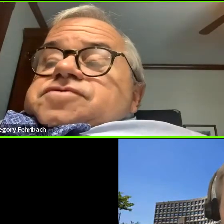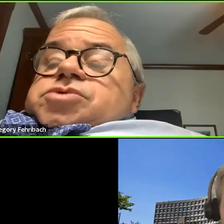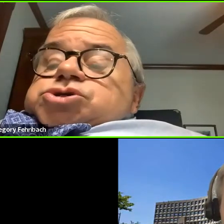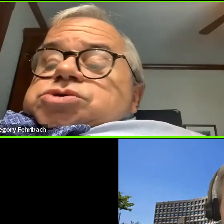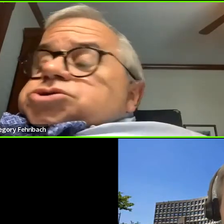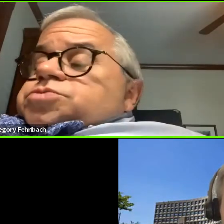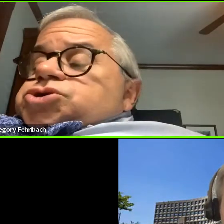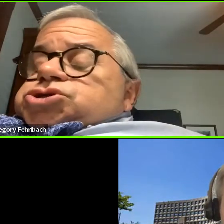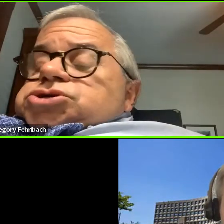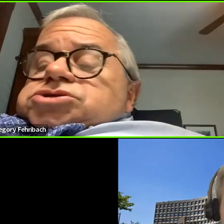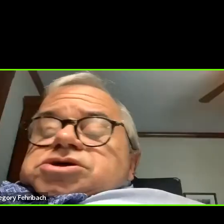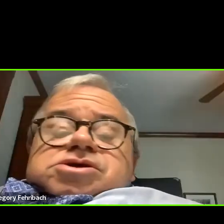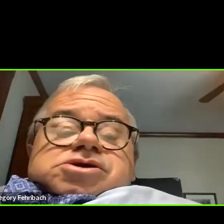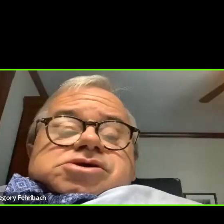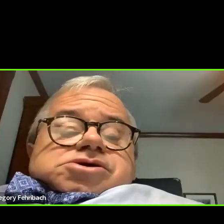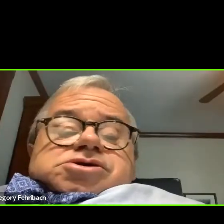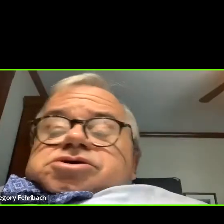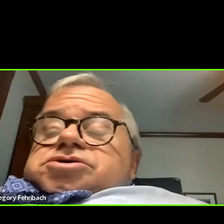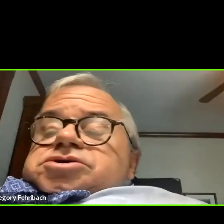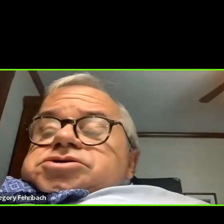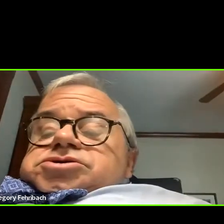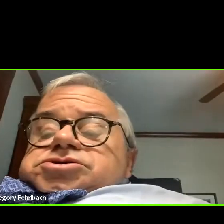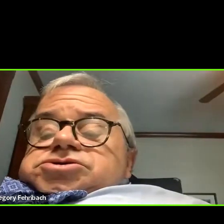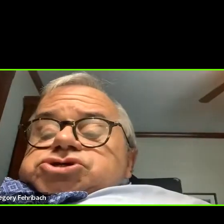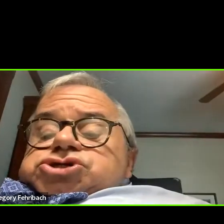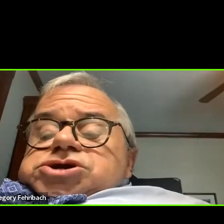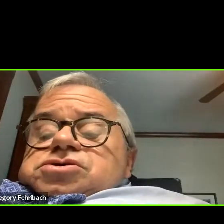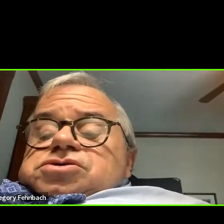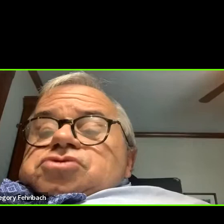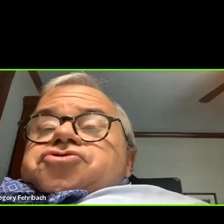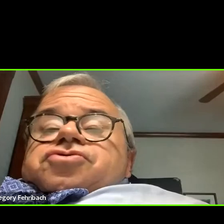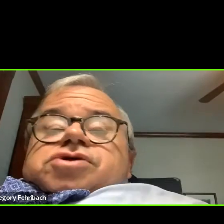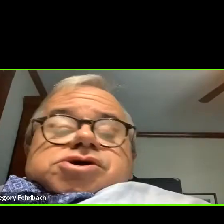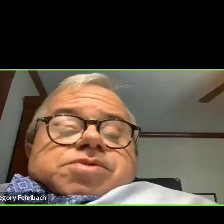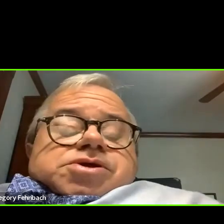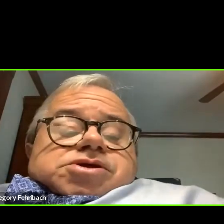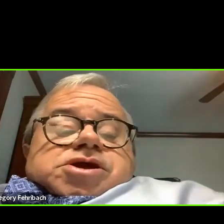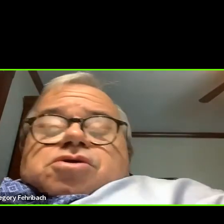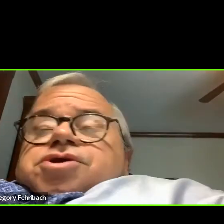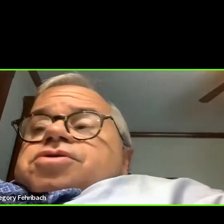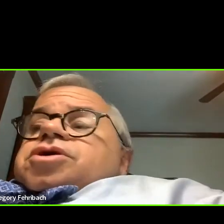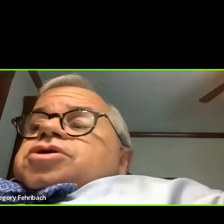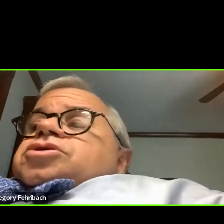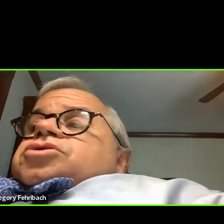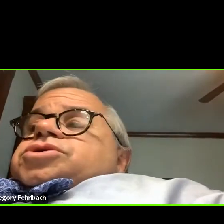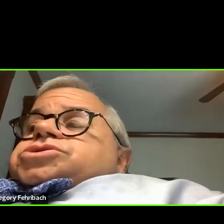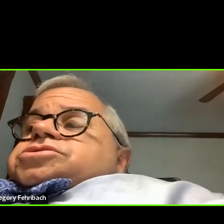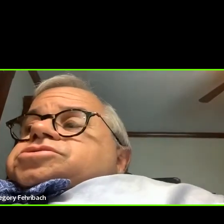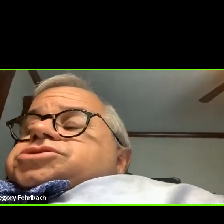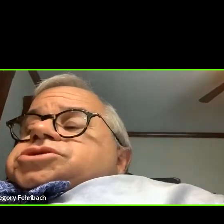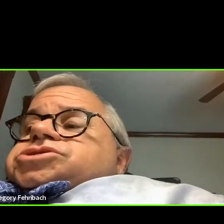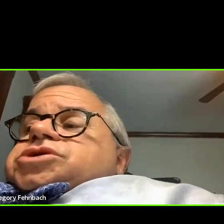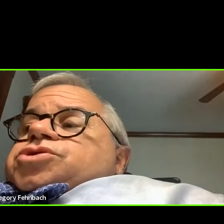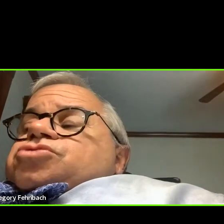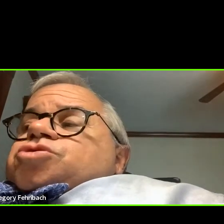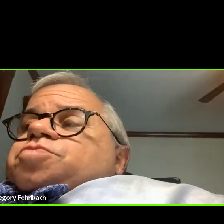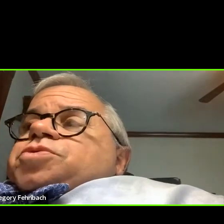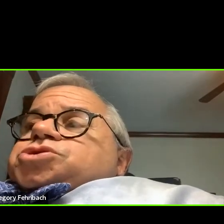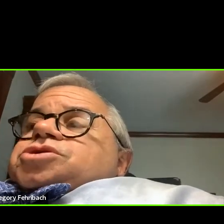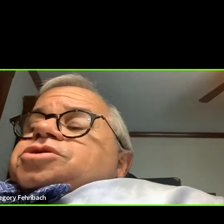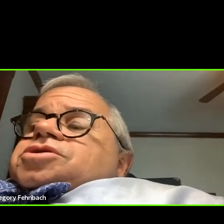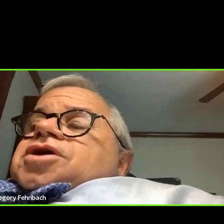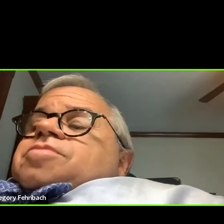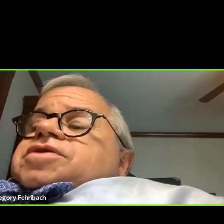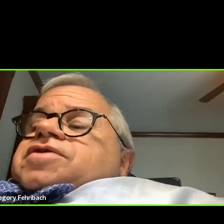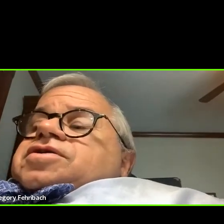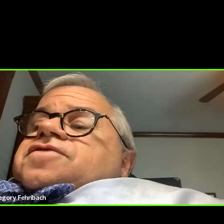Thank you very much, Rex. Appreciate that. The chair also made an error here. Chris Kaczynski, were you